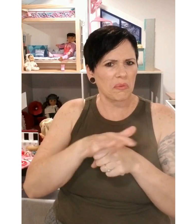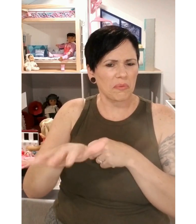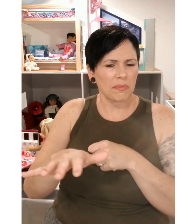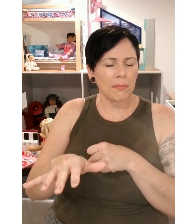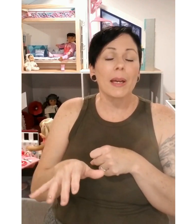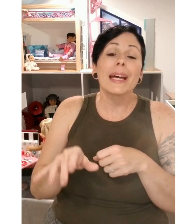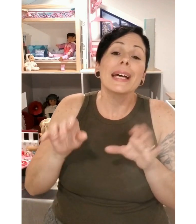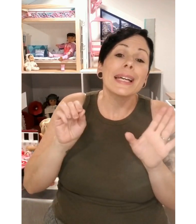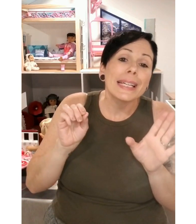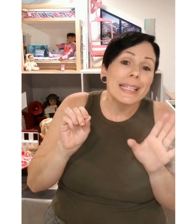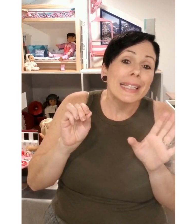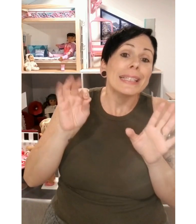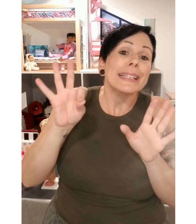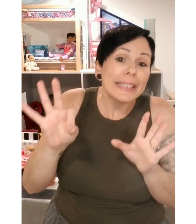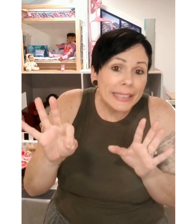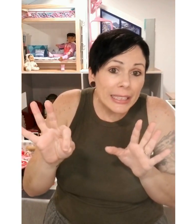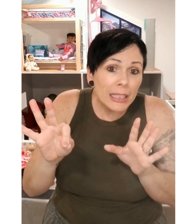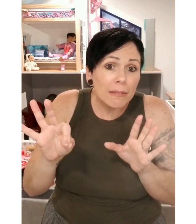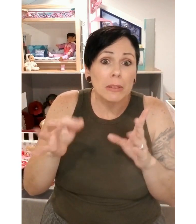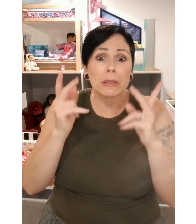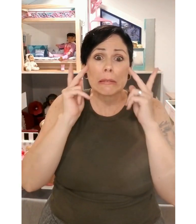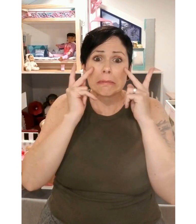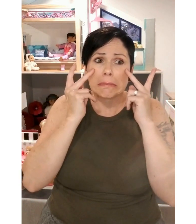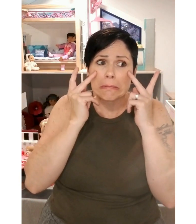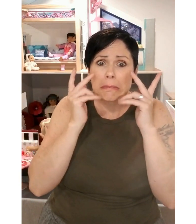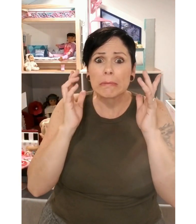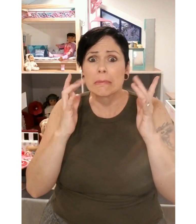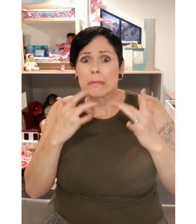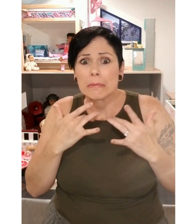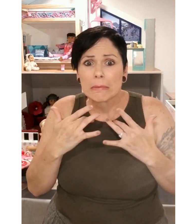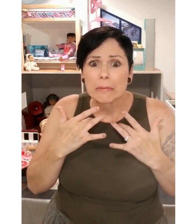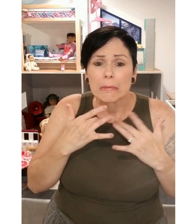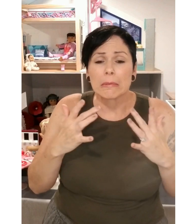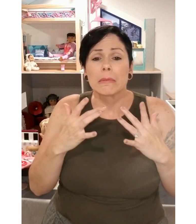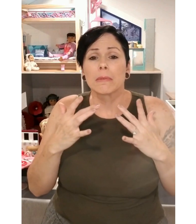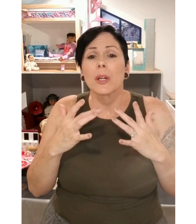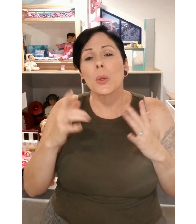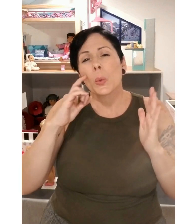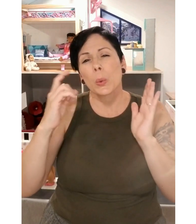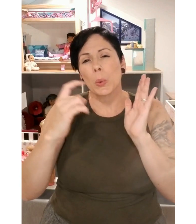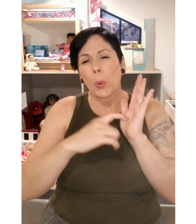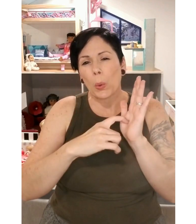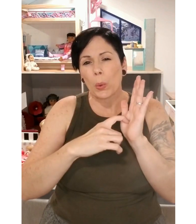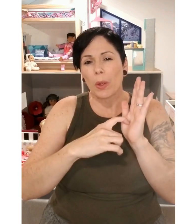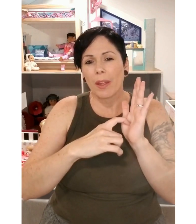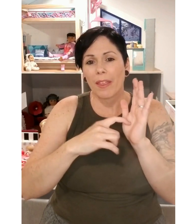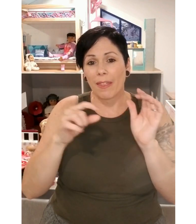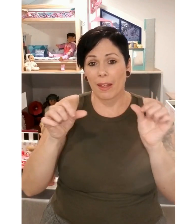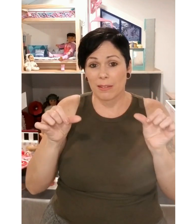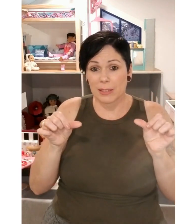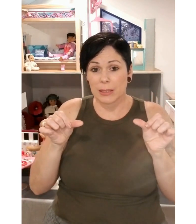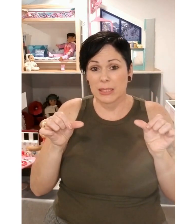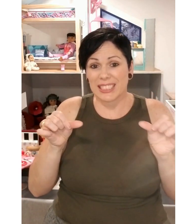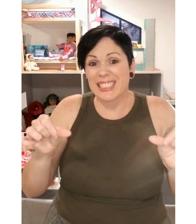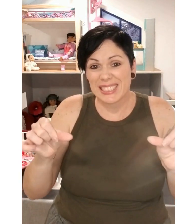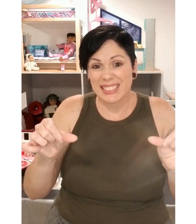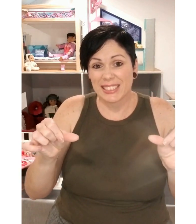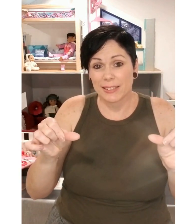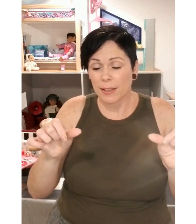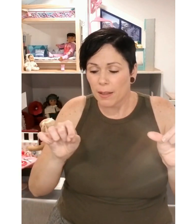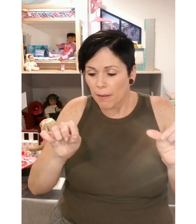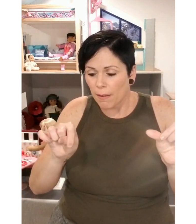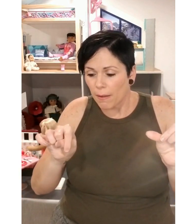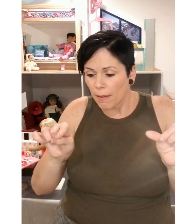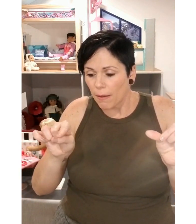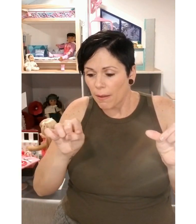enough. However, if you have a lot of doubt, if you notice on the edges, the right and left